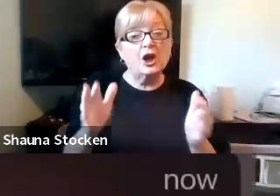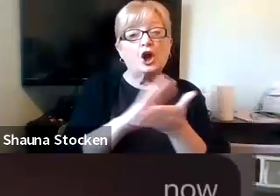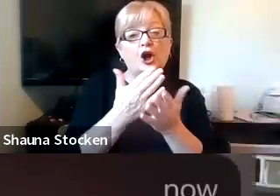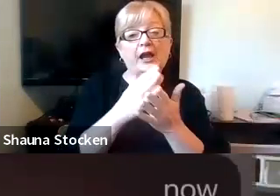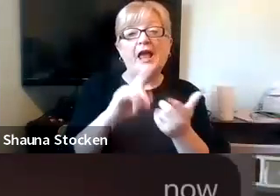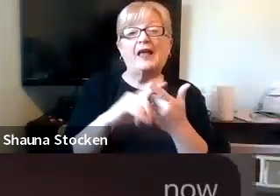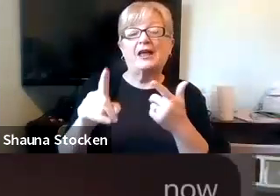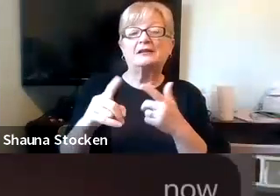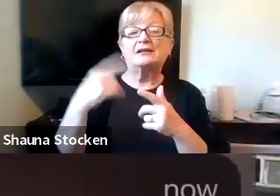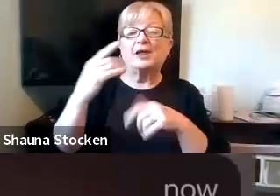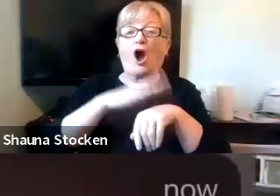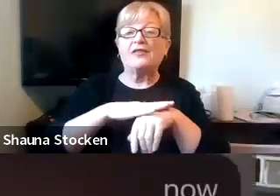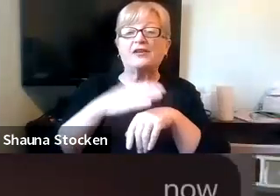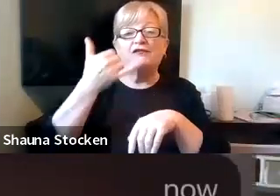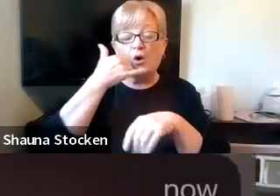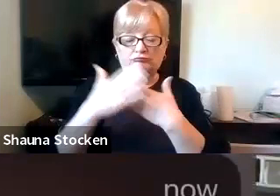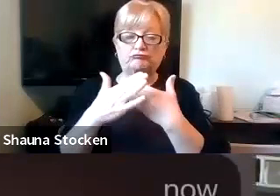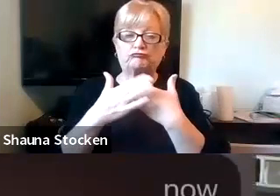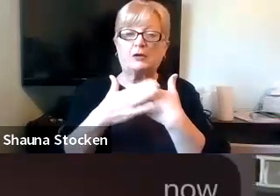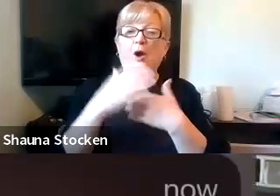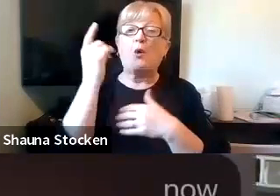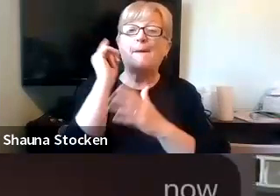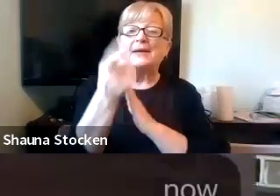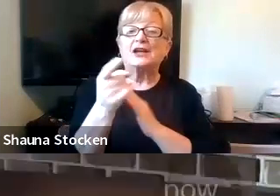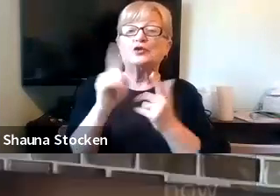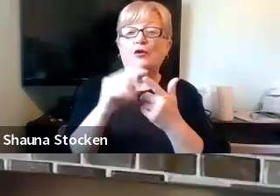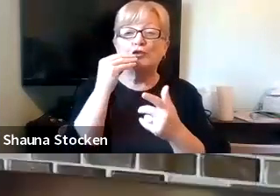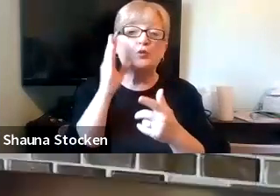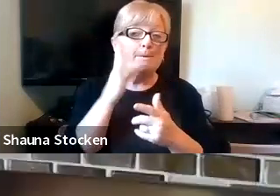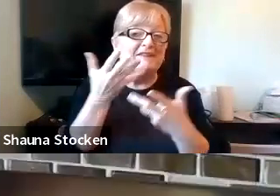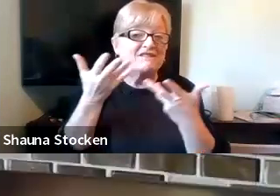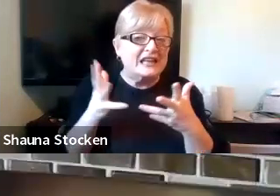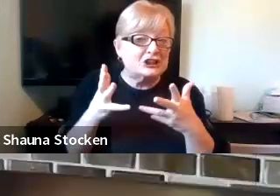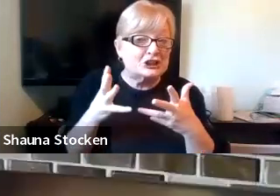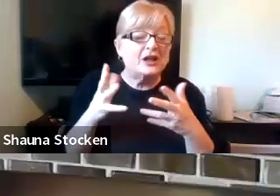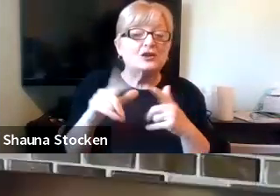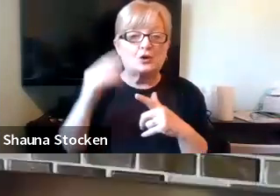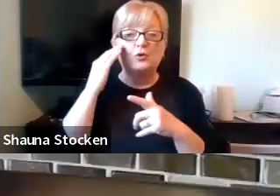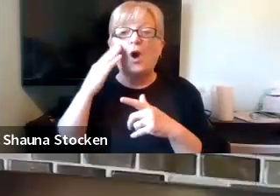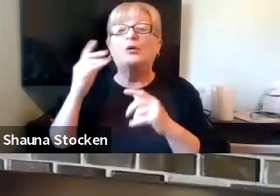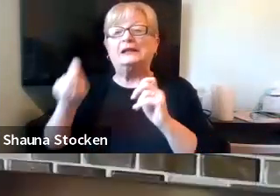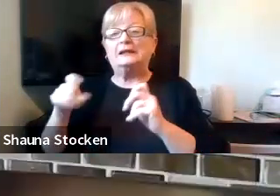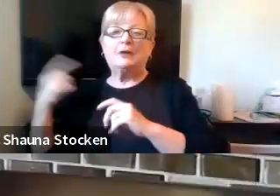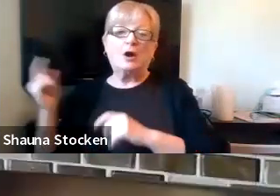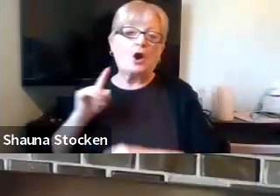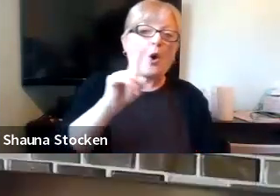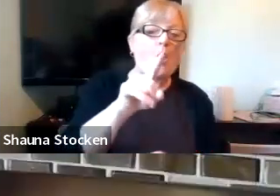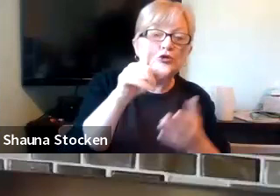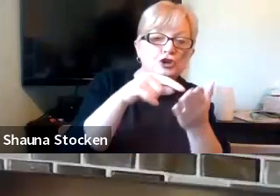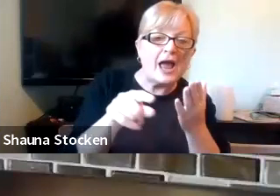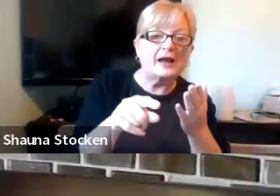to let you know, hey, in about 1 minute, your food's going to be done. So you know to come in and check on it, see if it needs a little bit longer or